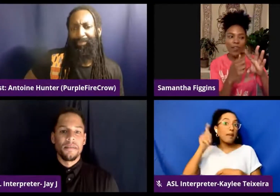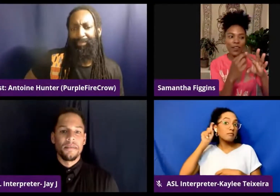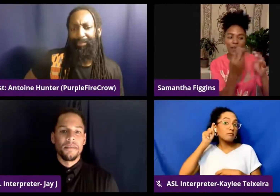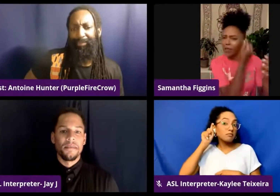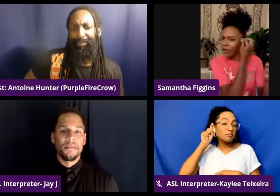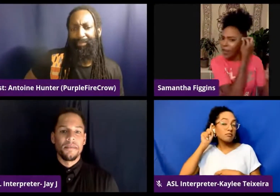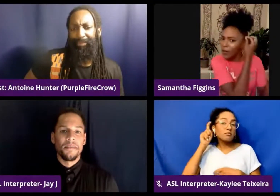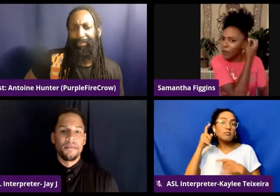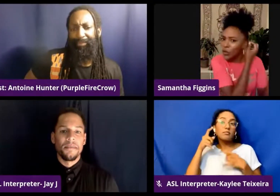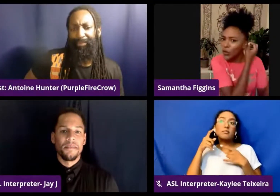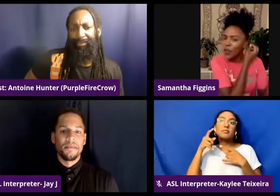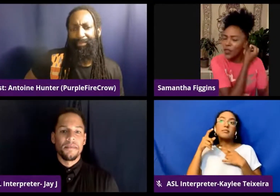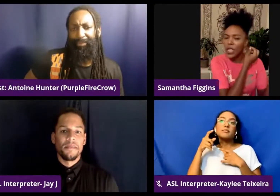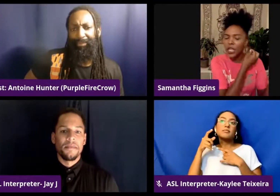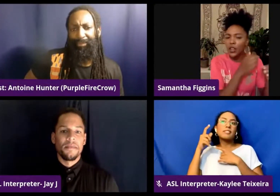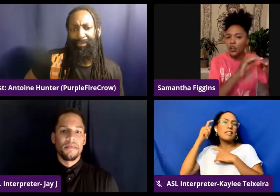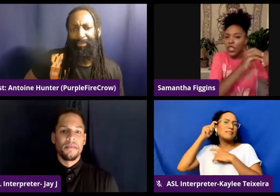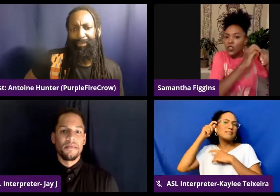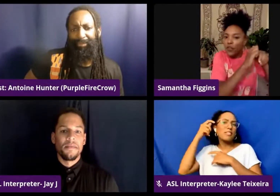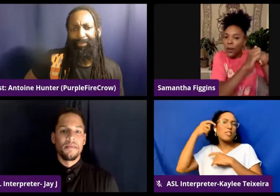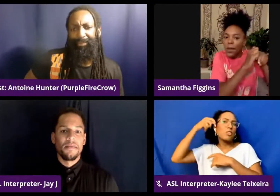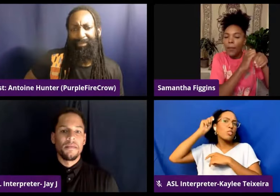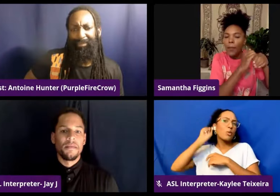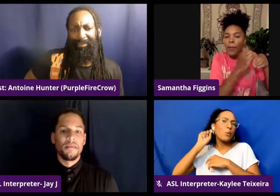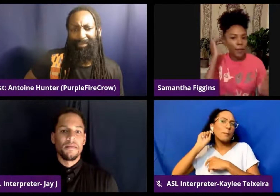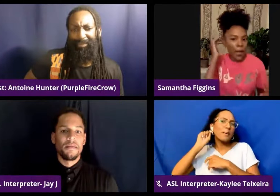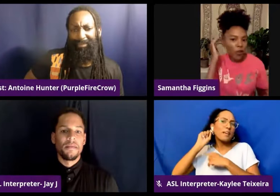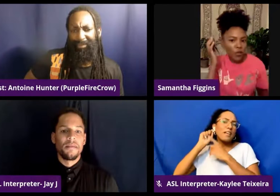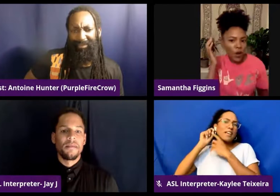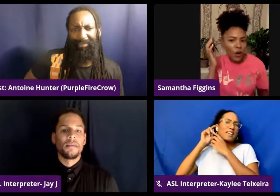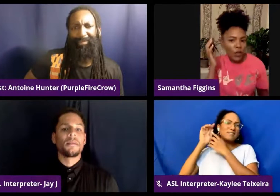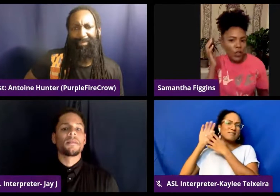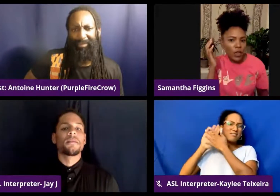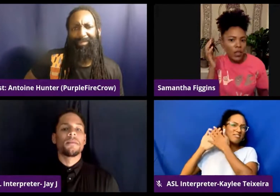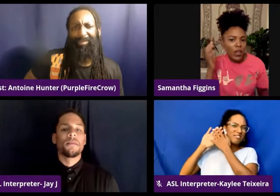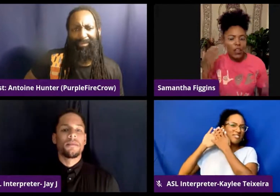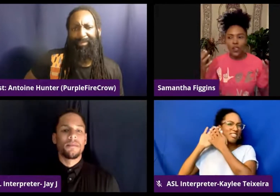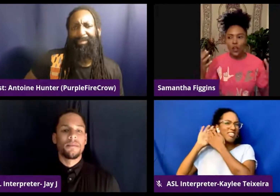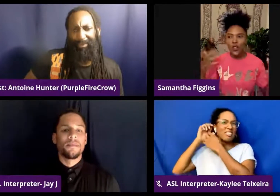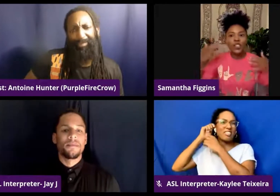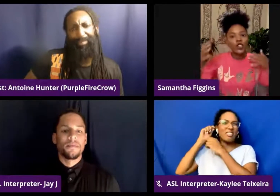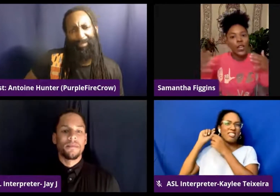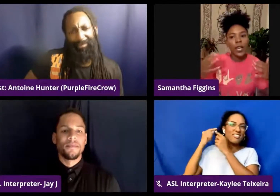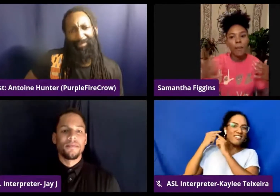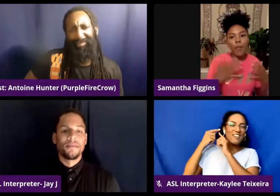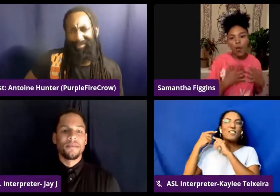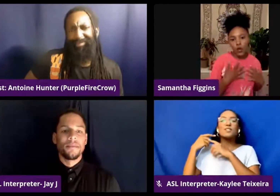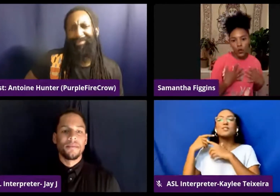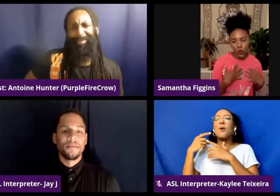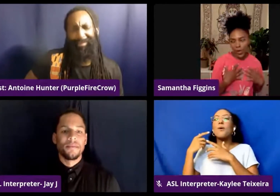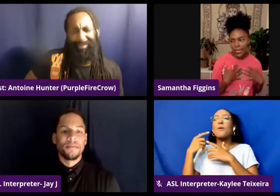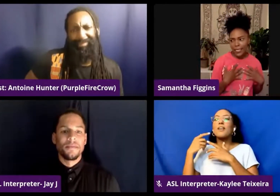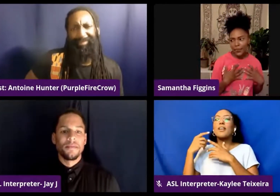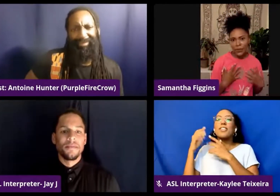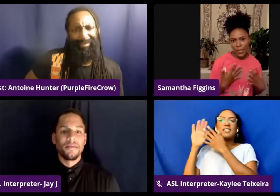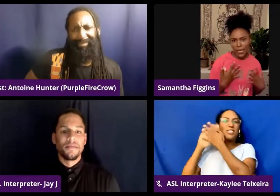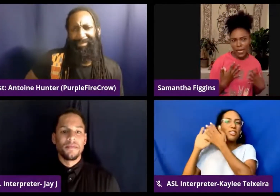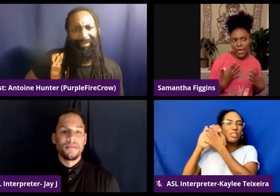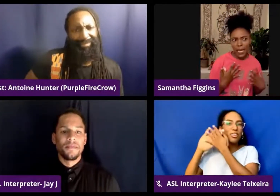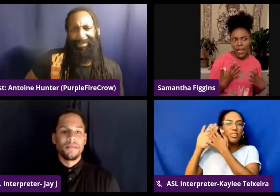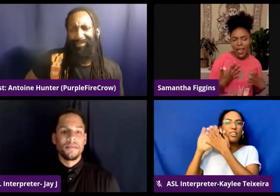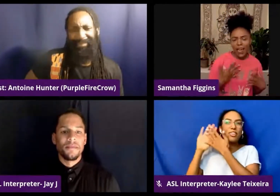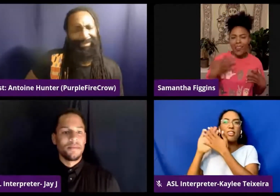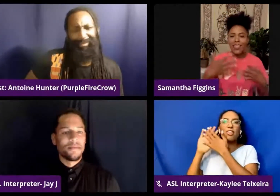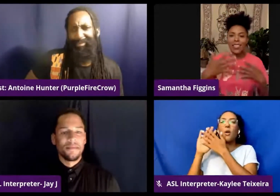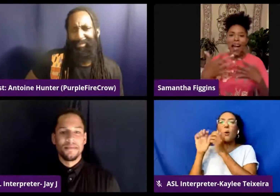the loop on the ear is rubbing up on the microphone. So that's creating more noise for